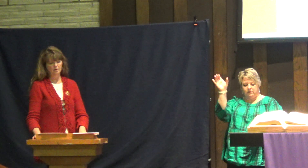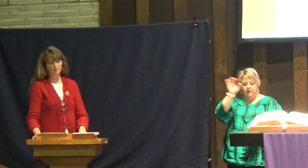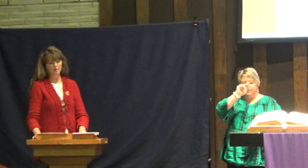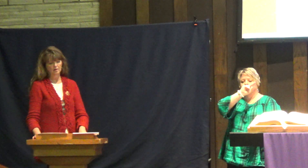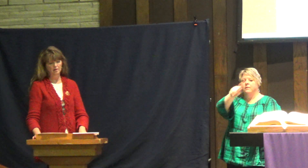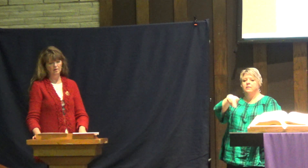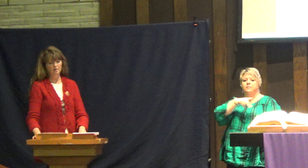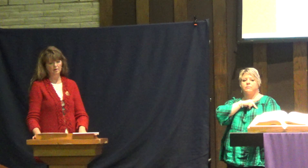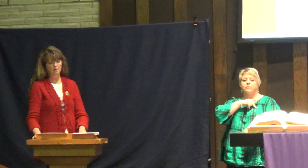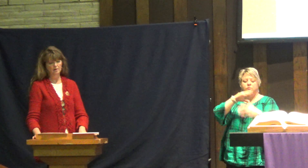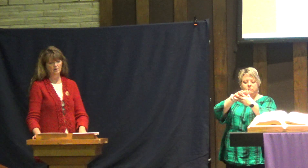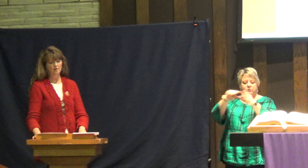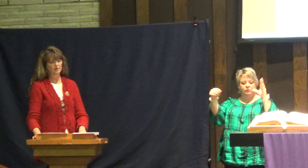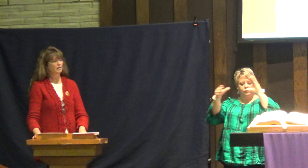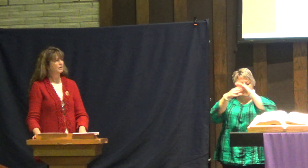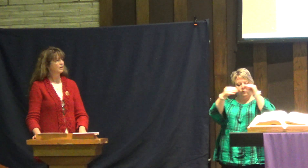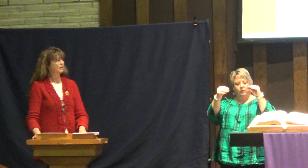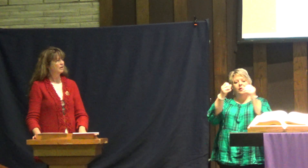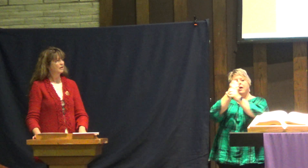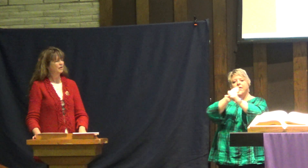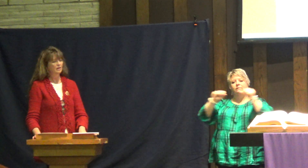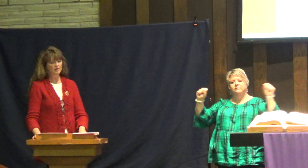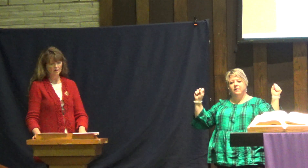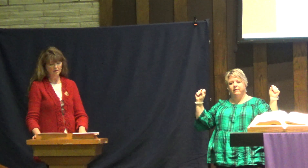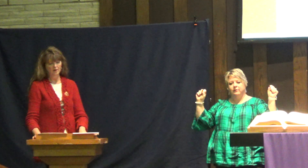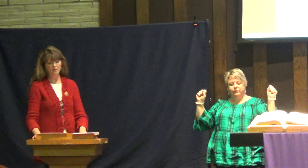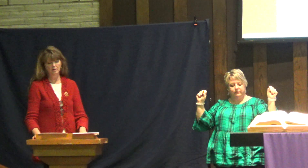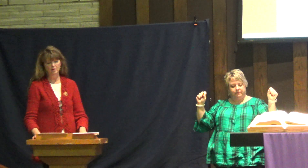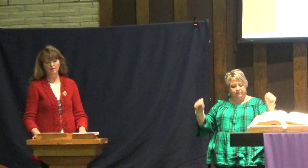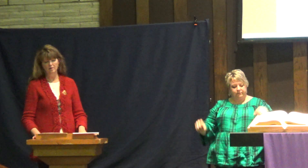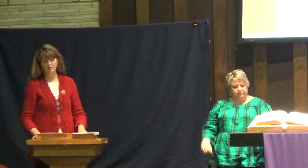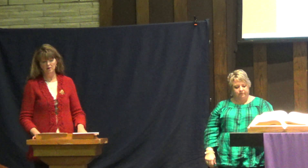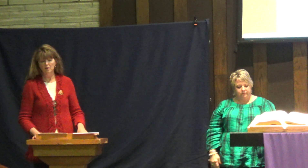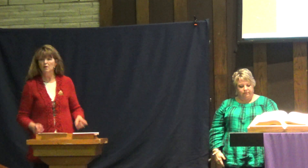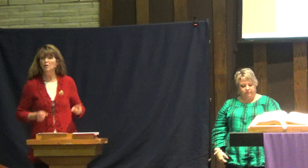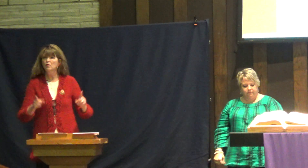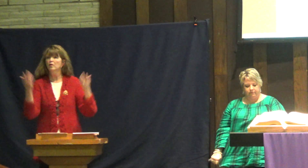Christmas, this personal story of salvation.